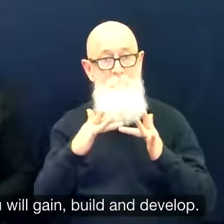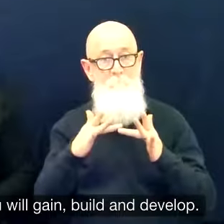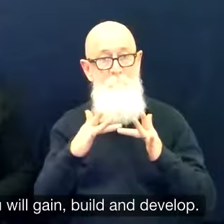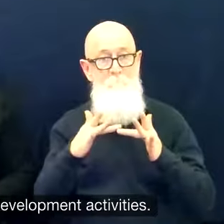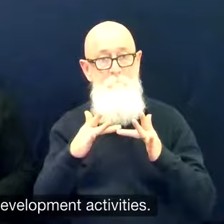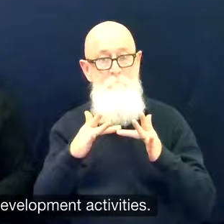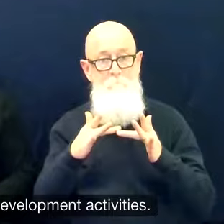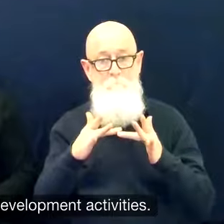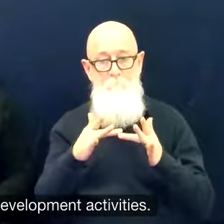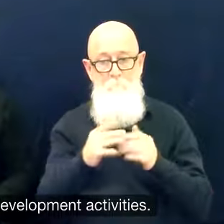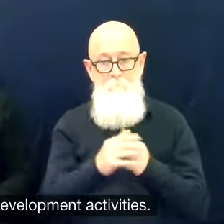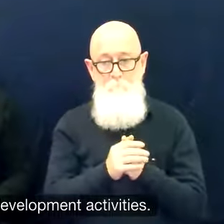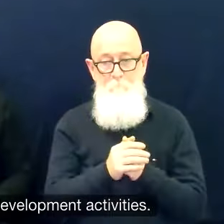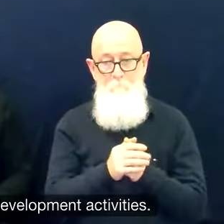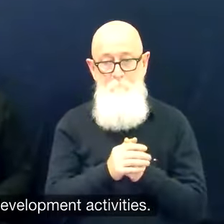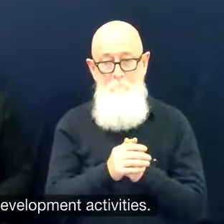contact